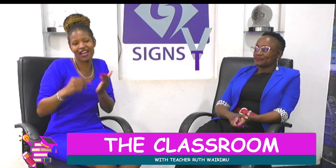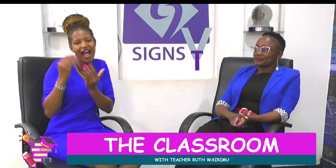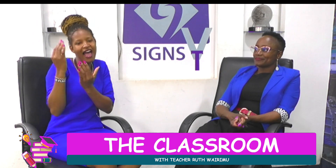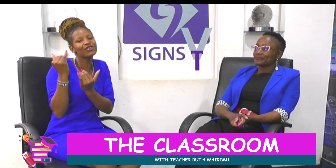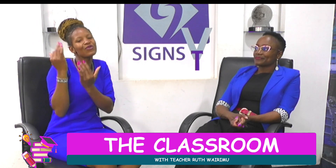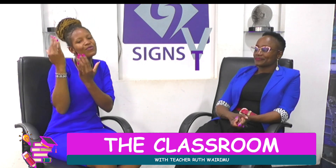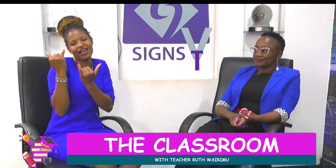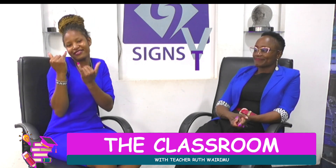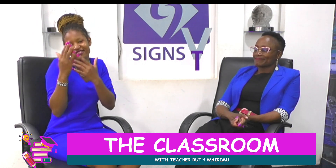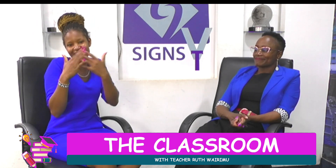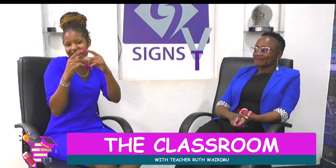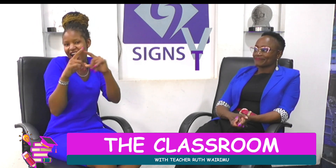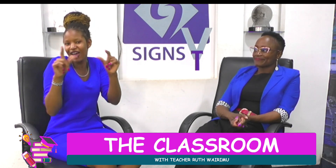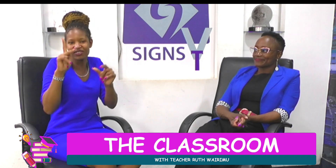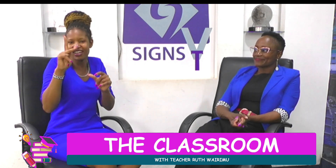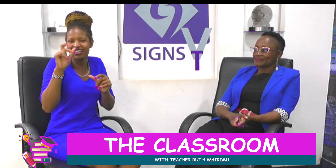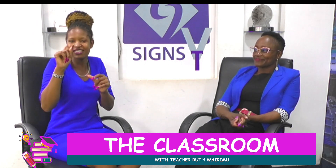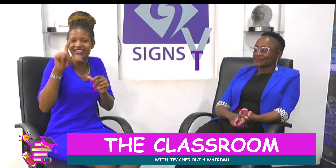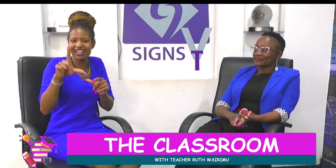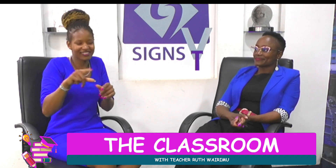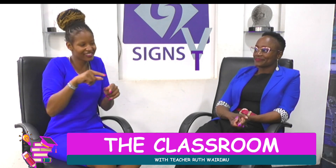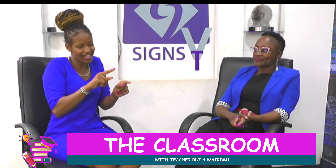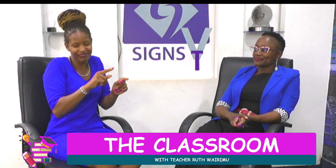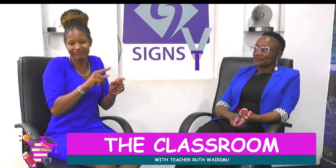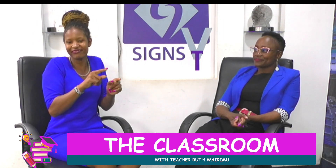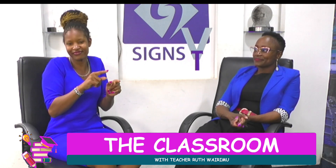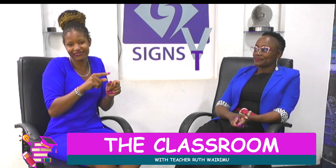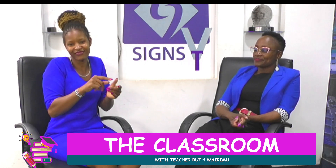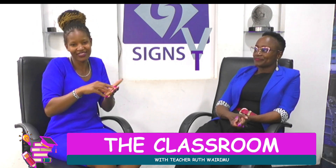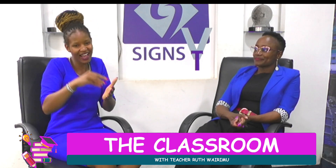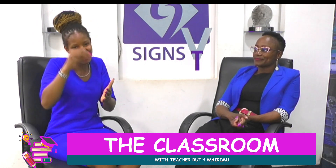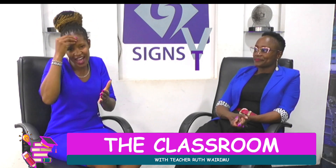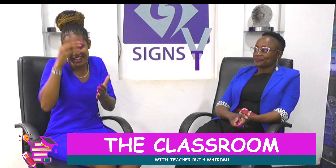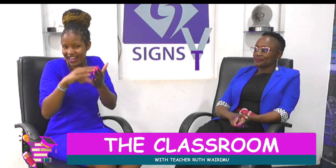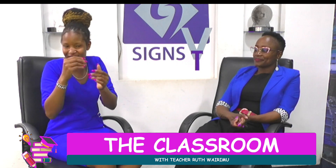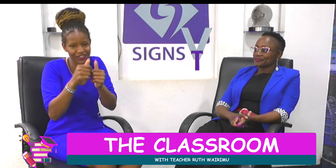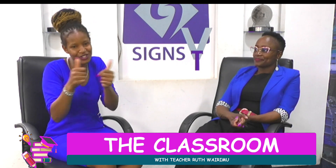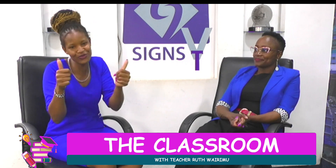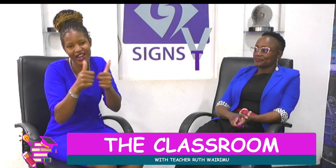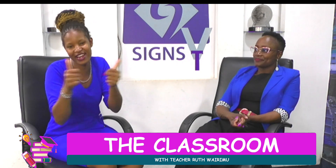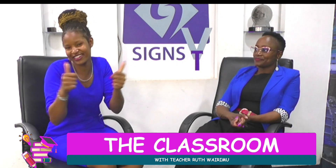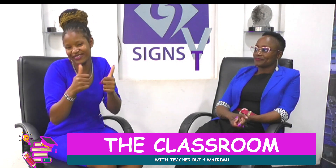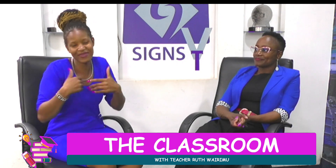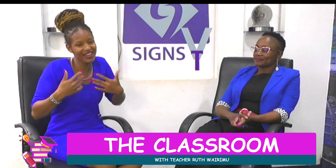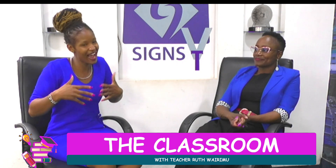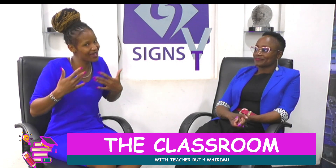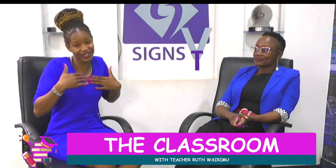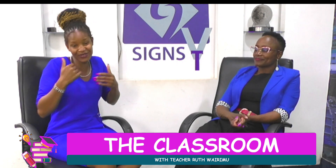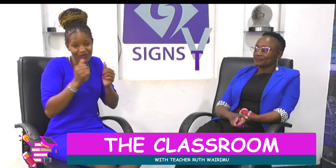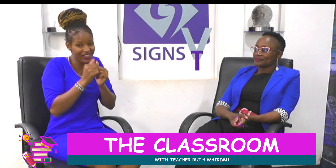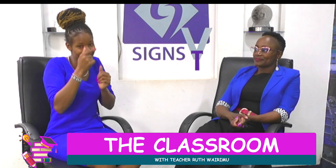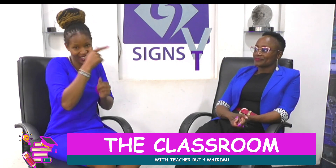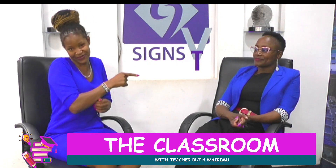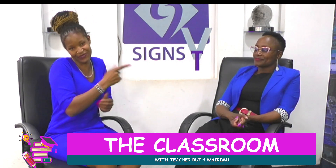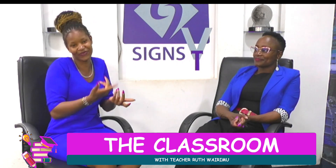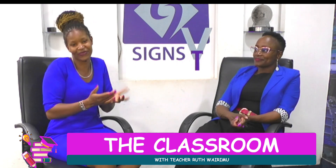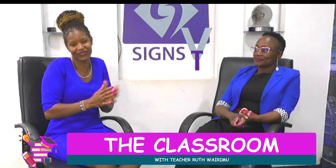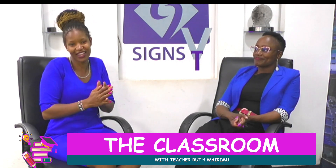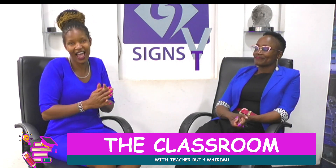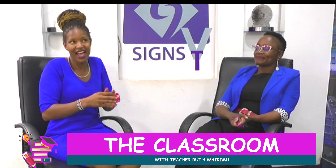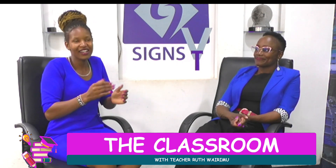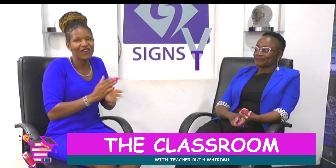interpreters, while nurturing her dream of one day, becoming an interpreter herself and learning, KSL. And I'm glad that